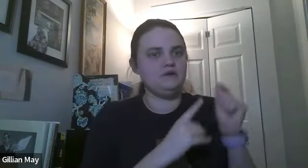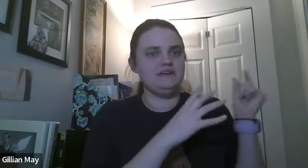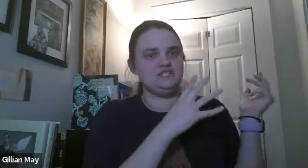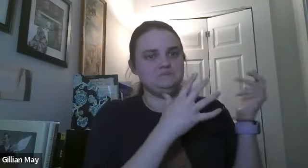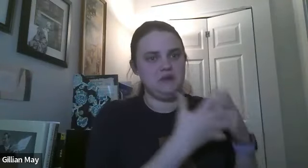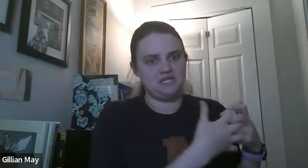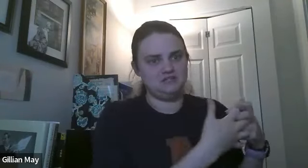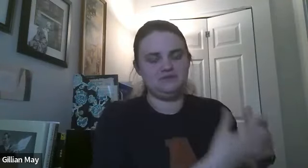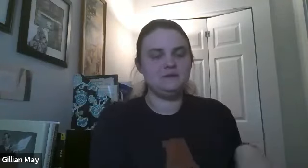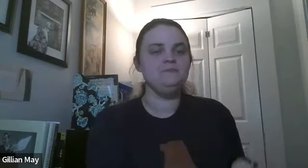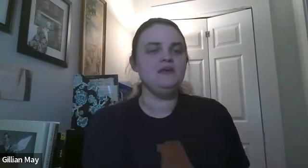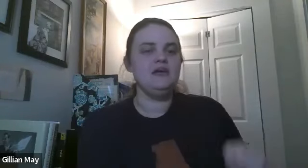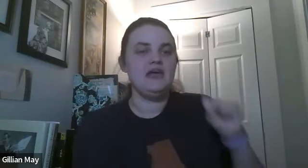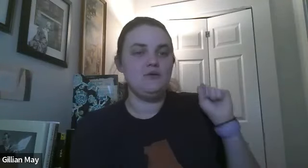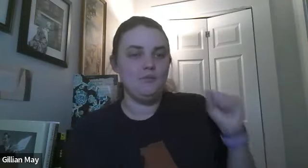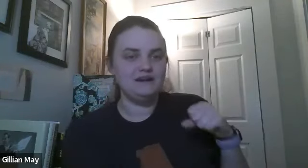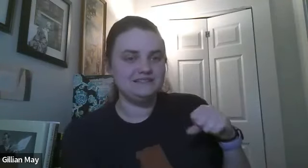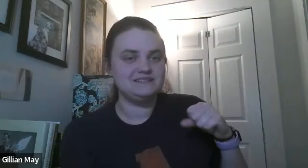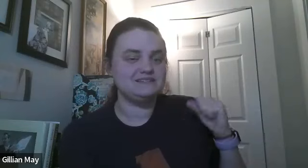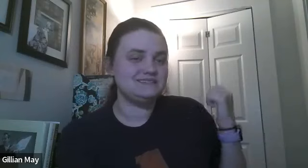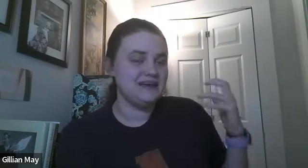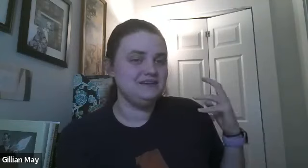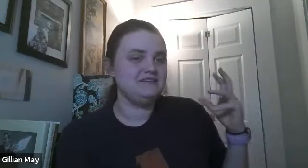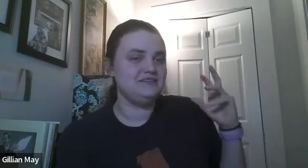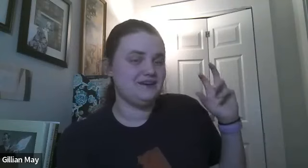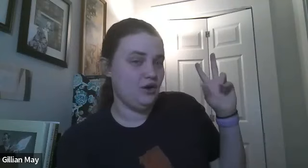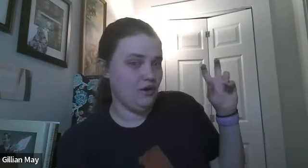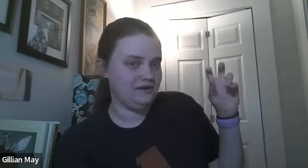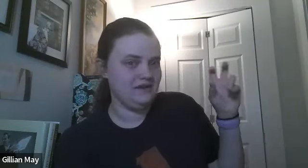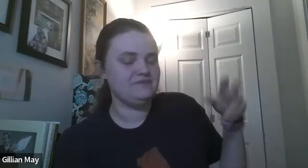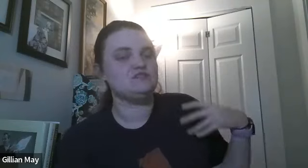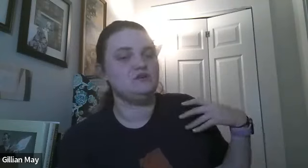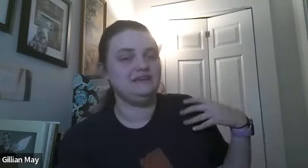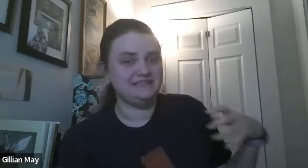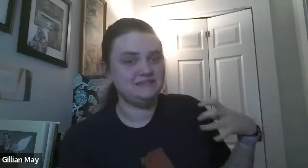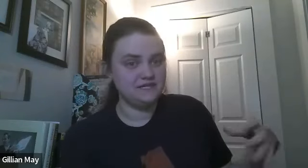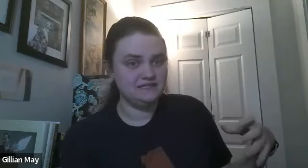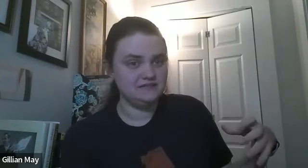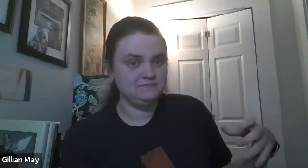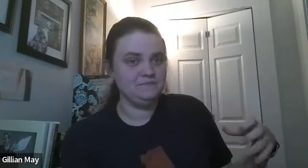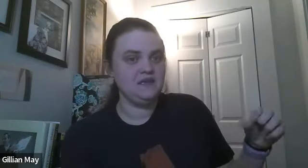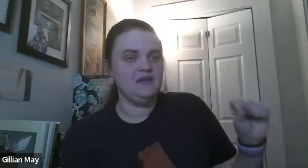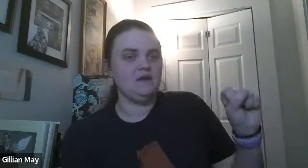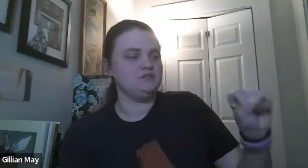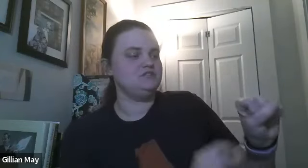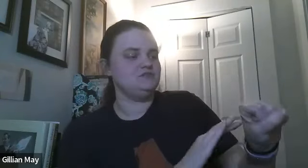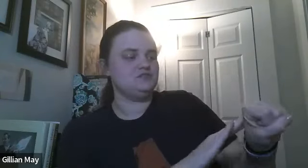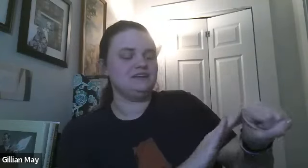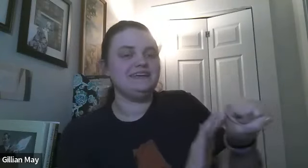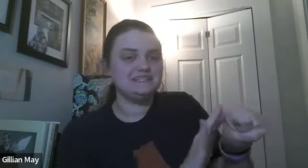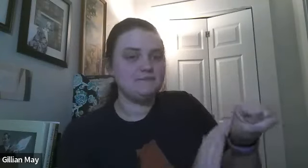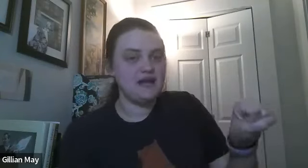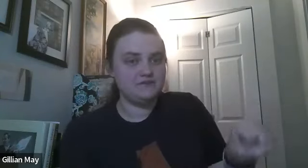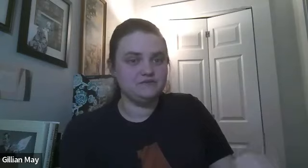that just matches with it. And what it is, it's technically the calling of it is called kiss fist. And what you do is you're going to kiss the back of your